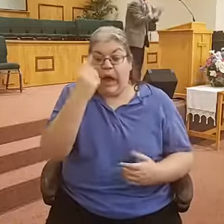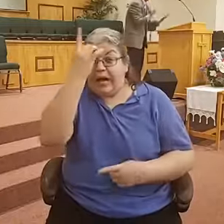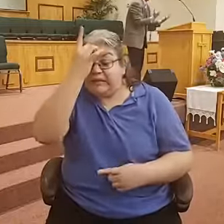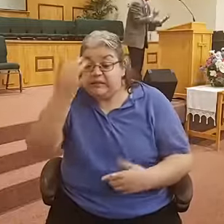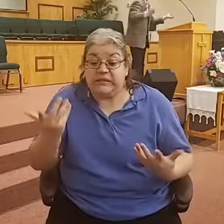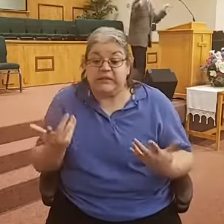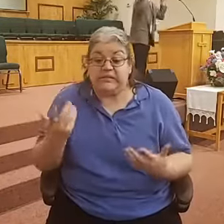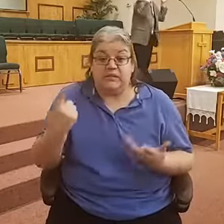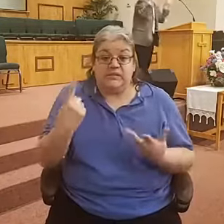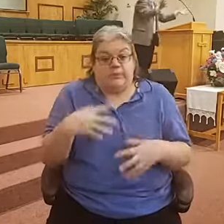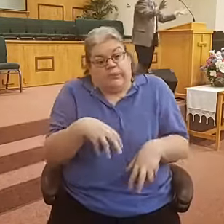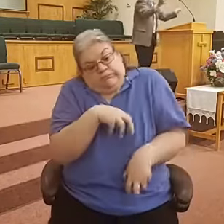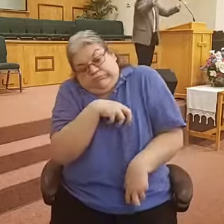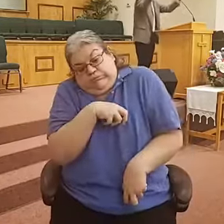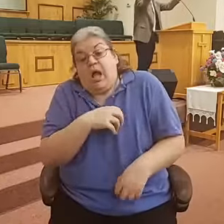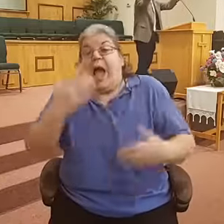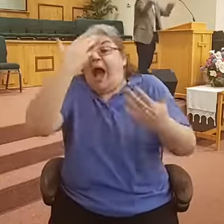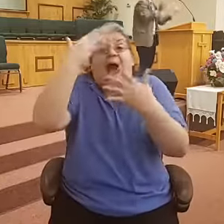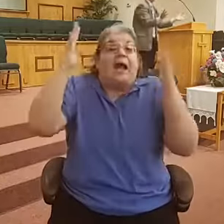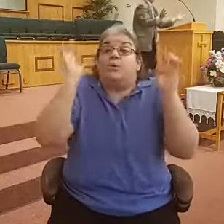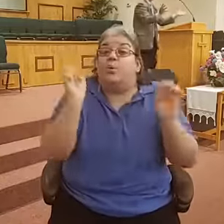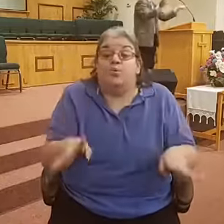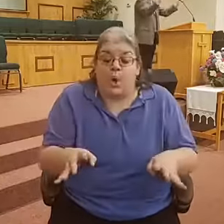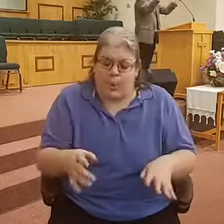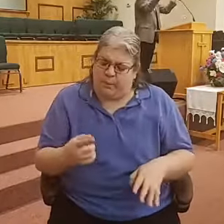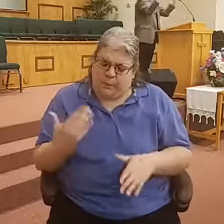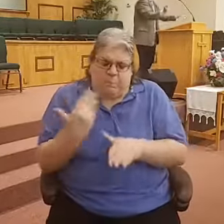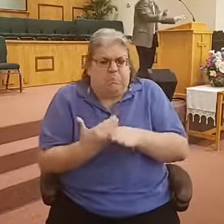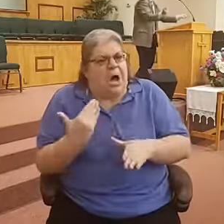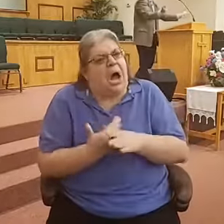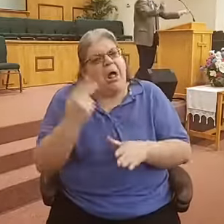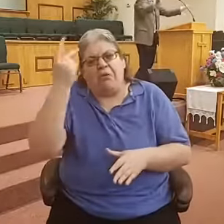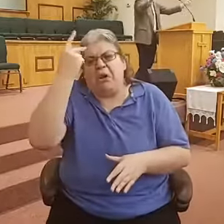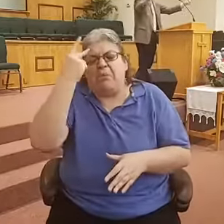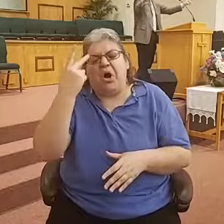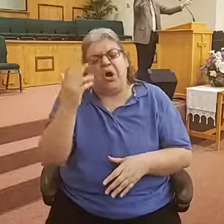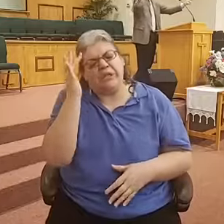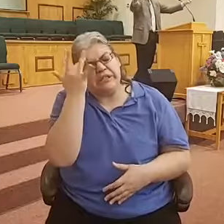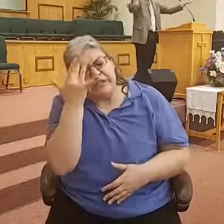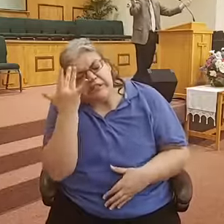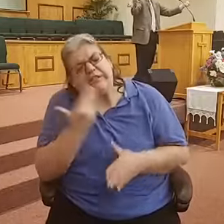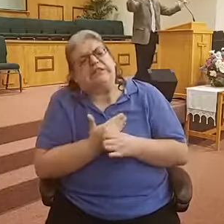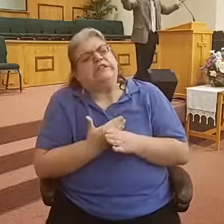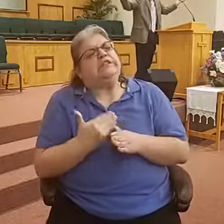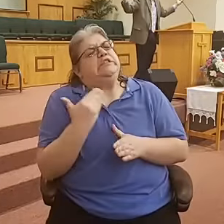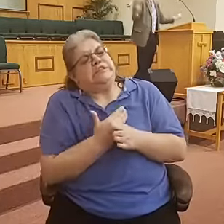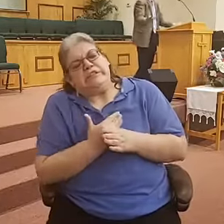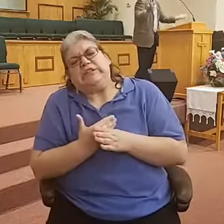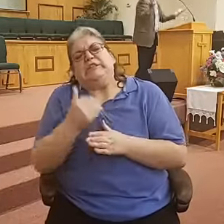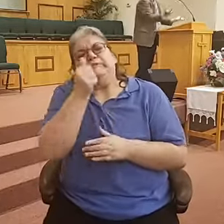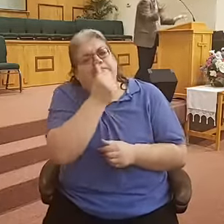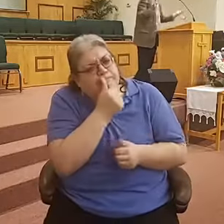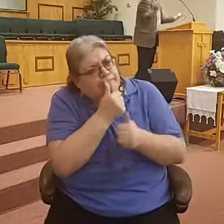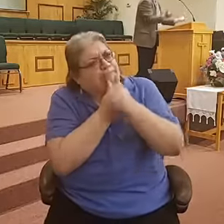a disfigurement. I don't know, but I know it bothered him. It was cumbersome. He felt it all the